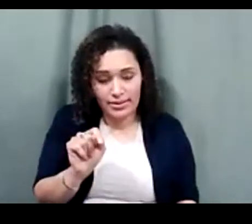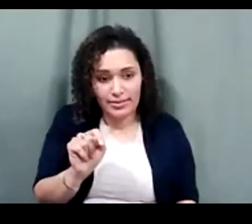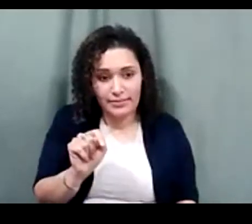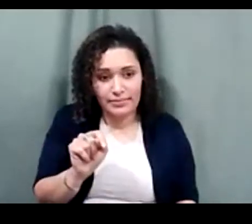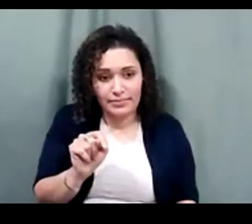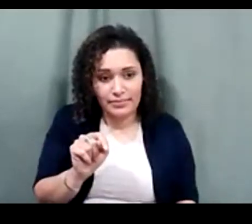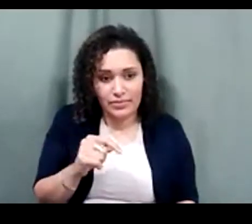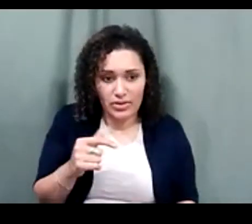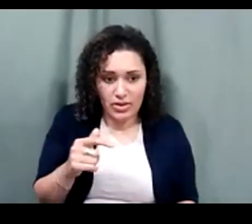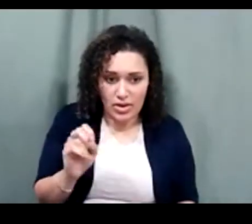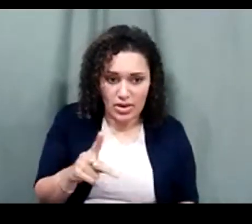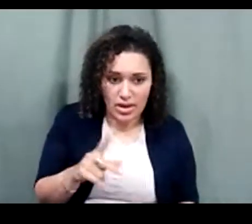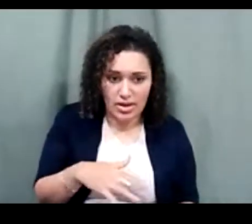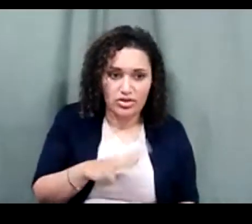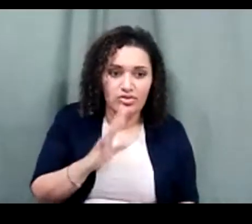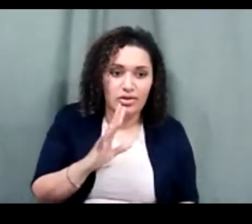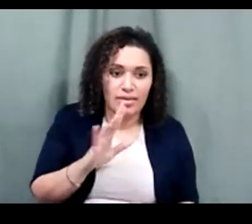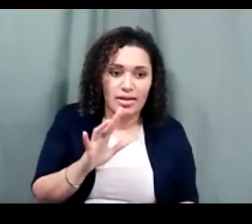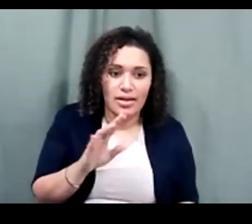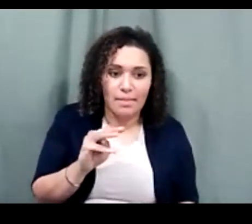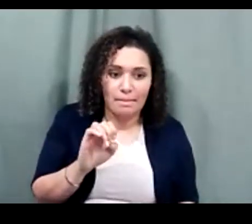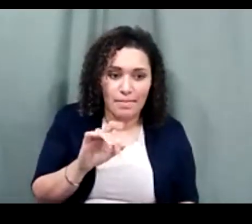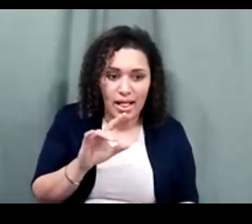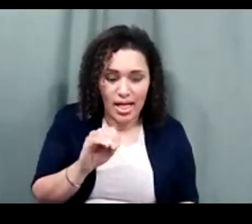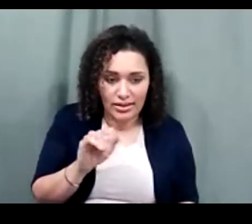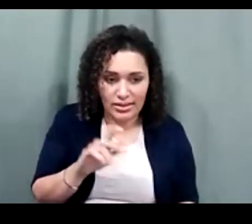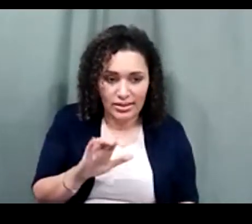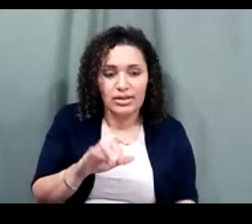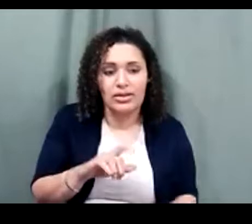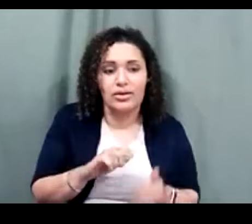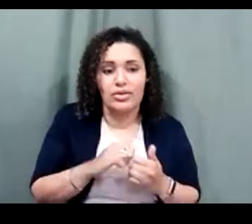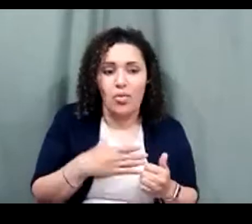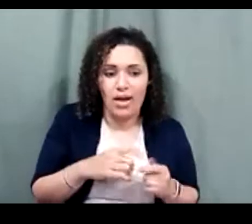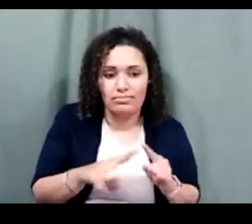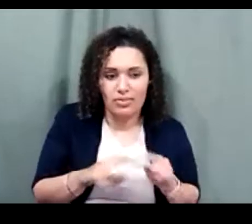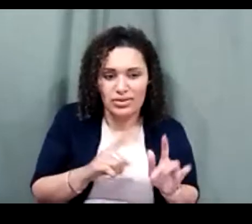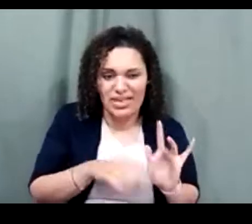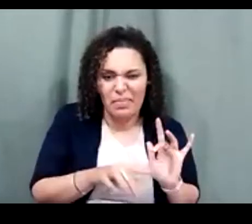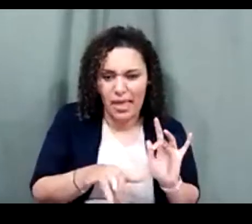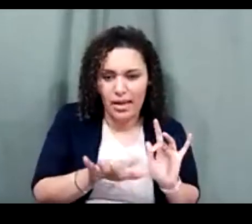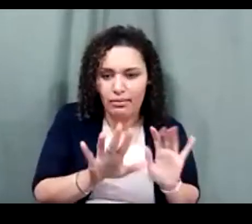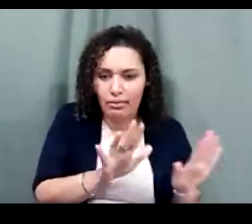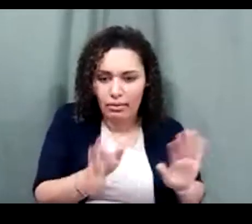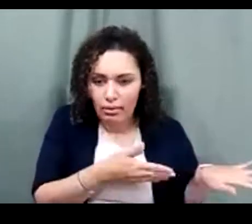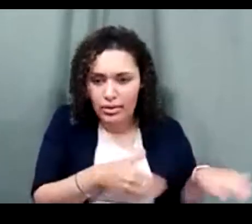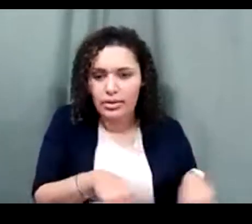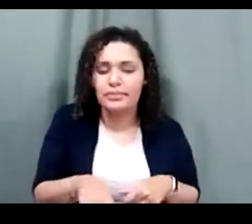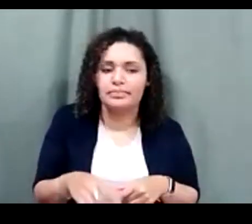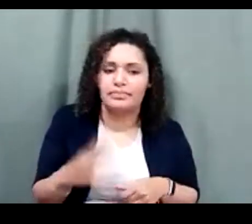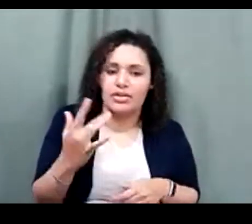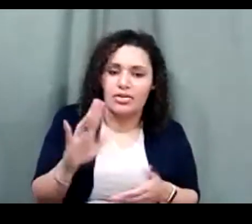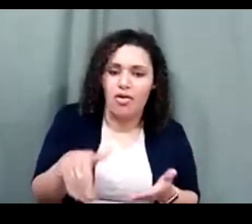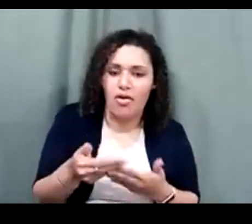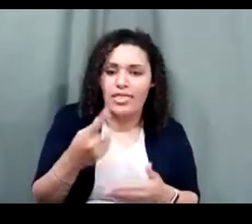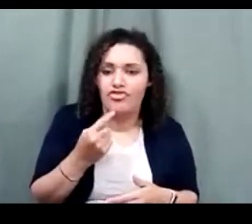let's talk about mallow with the reds. We do sometimes malolactic on the whites, but that's only part of them. And we'll skip that till we get to the reds, because all the reds do. Yeah, basically from there